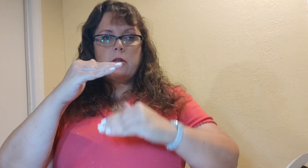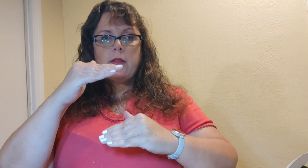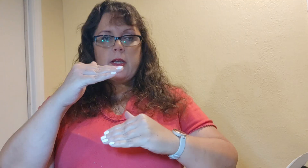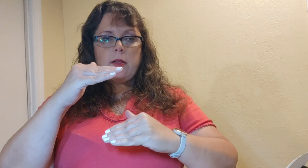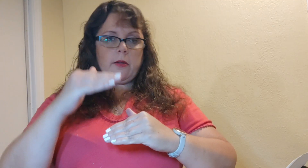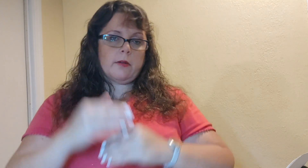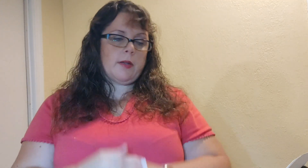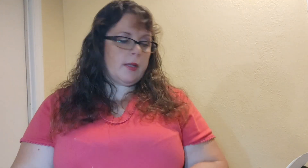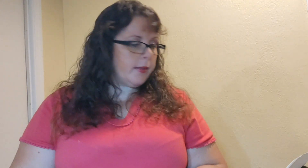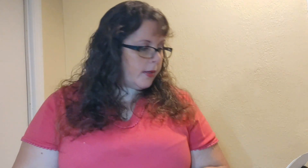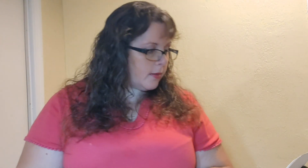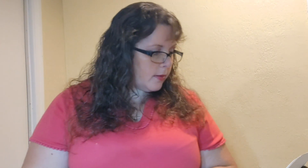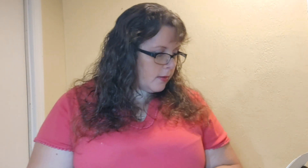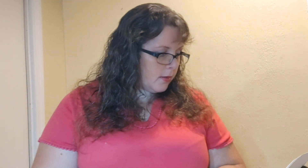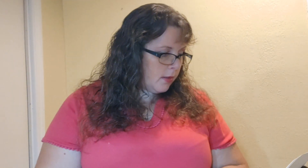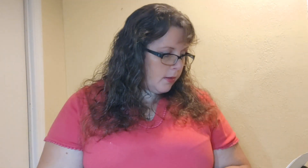under the other, and less.